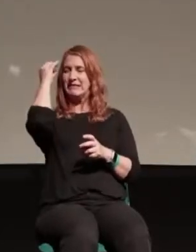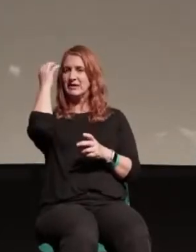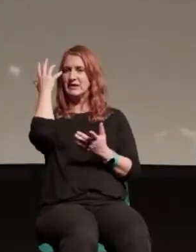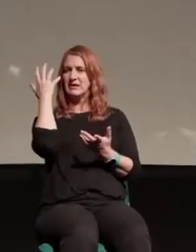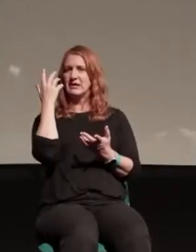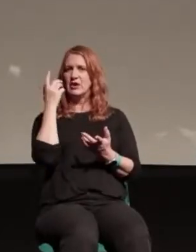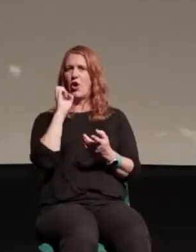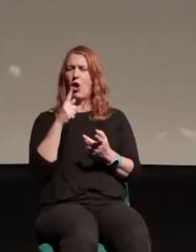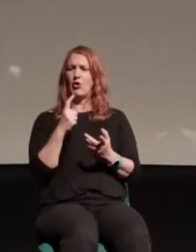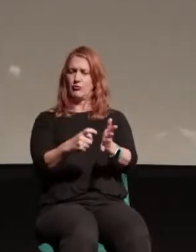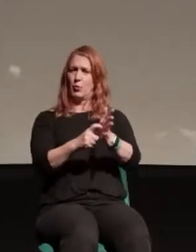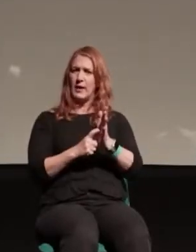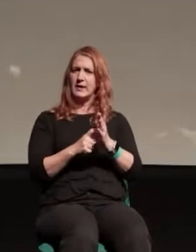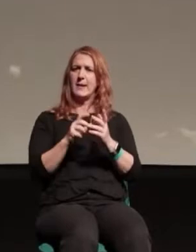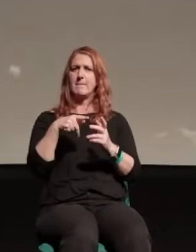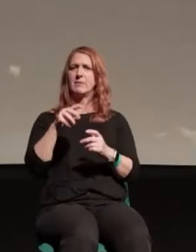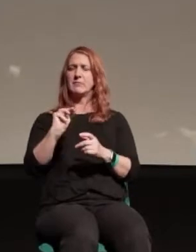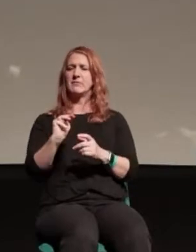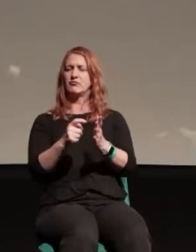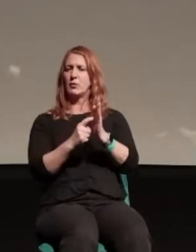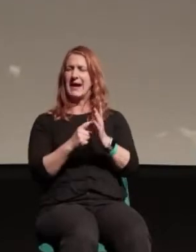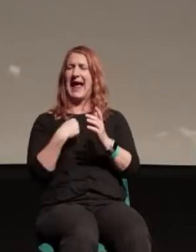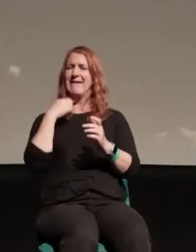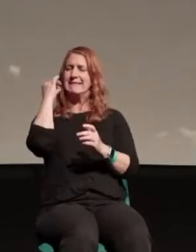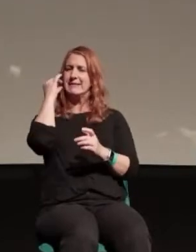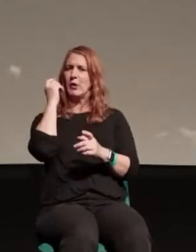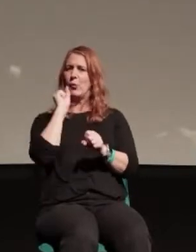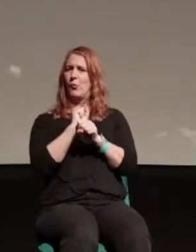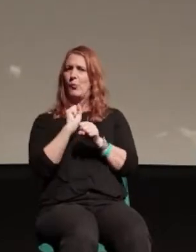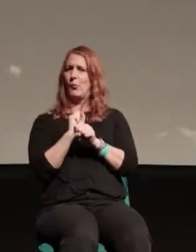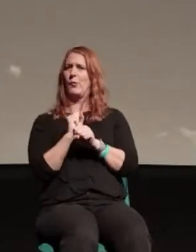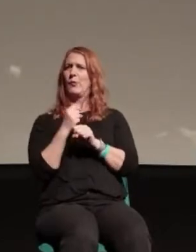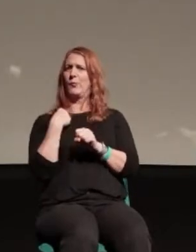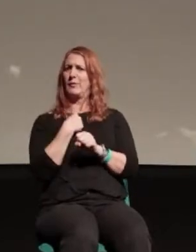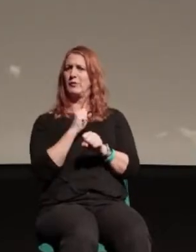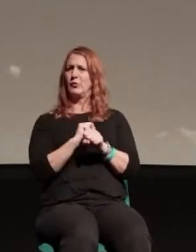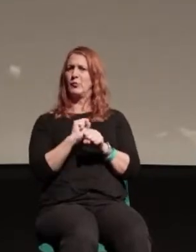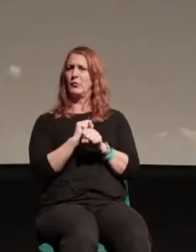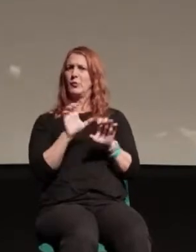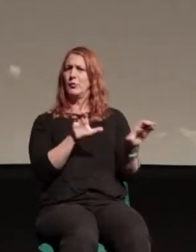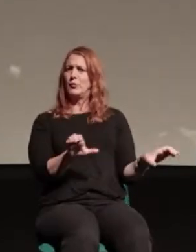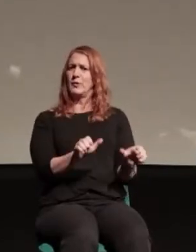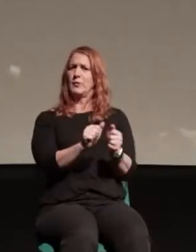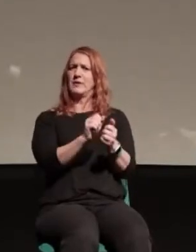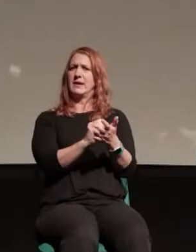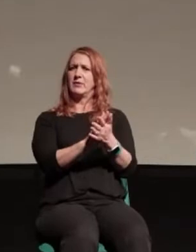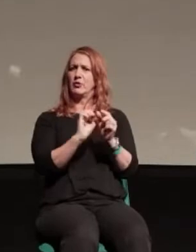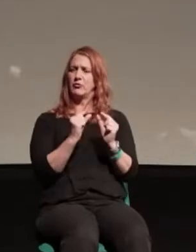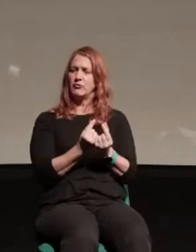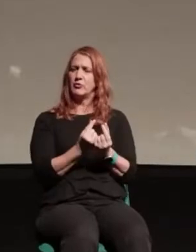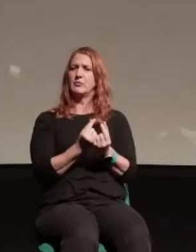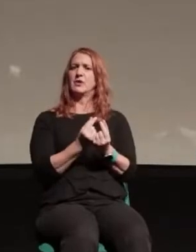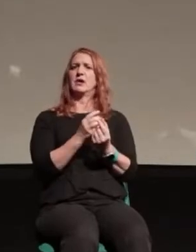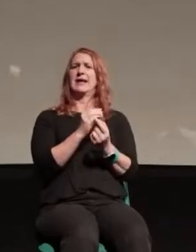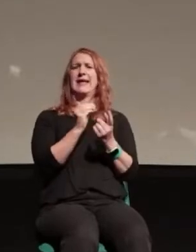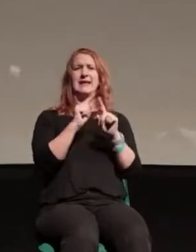evolving mandates in public media, I was thinking a lot about the work I've been doing with the Documentary Accountability Working Group and with Natalie Bullock-Brown